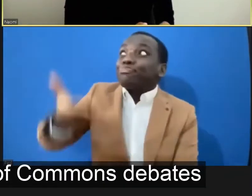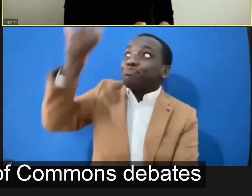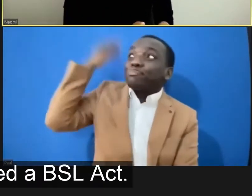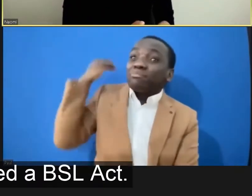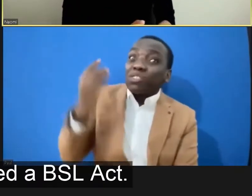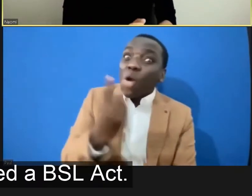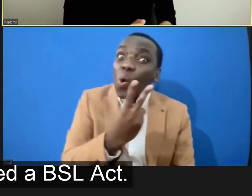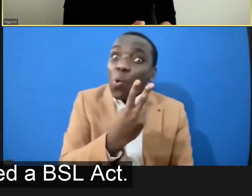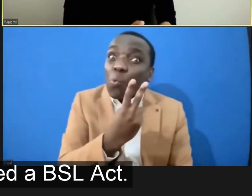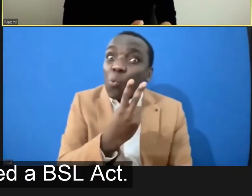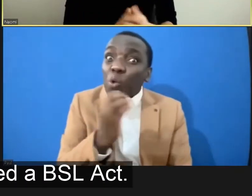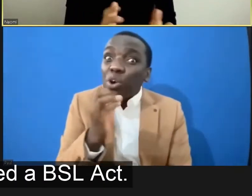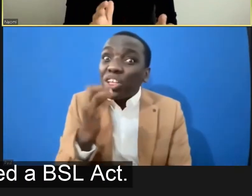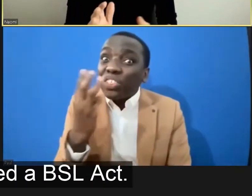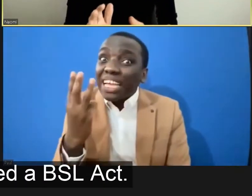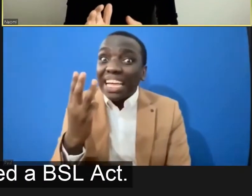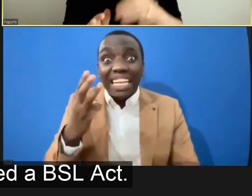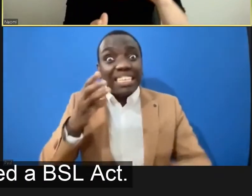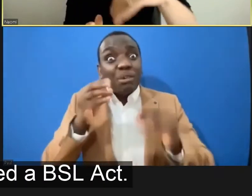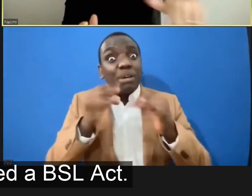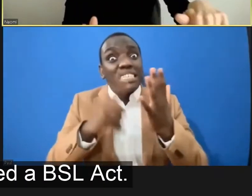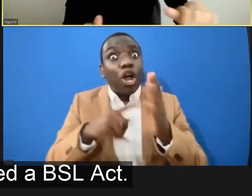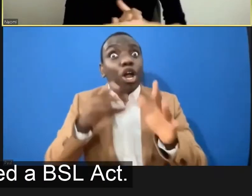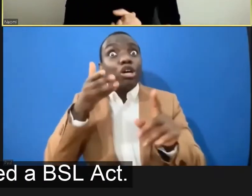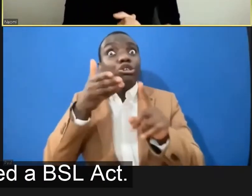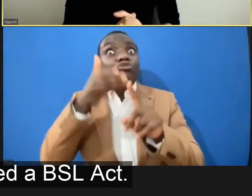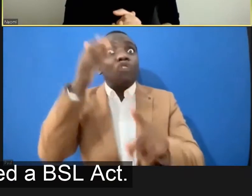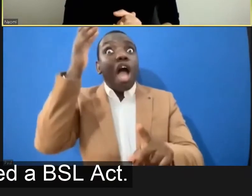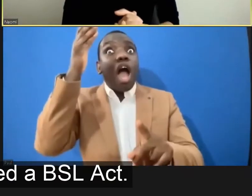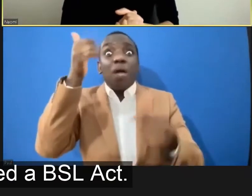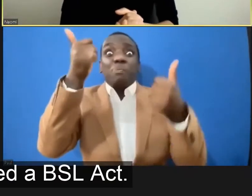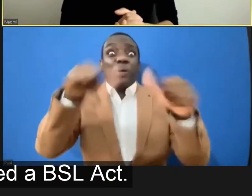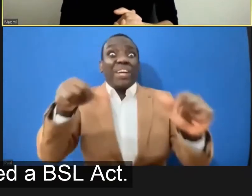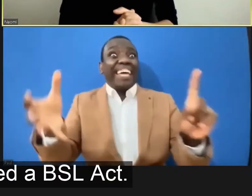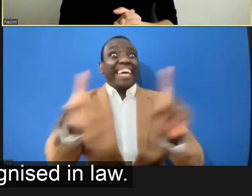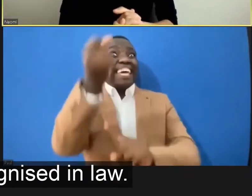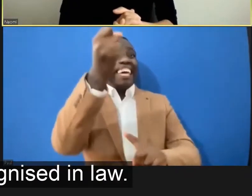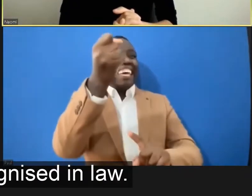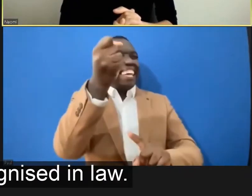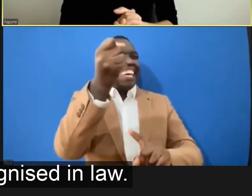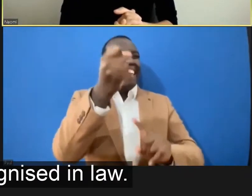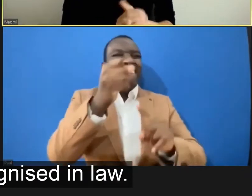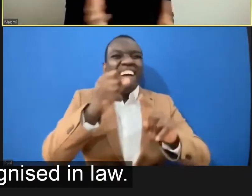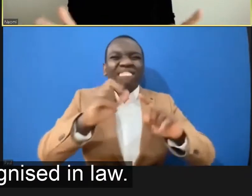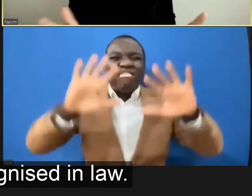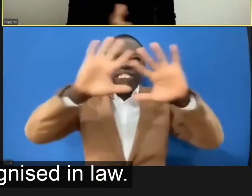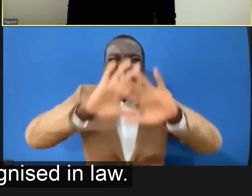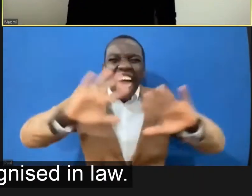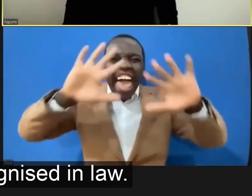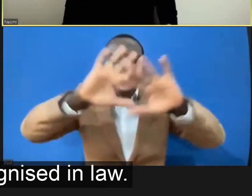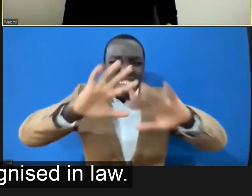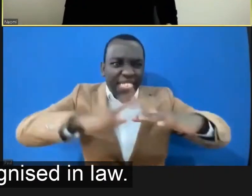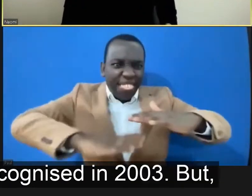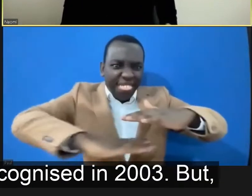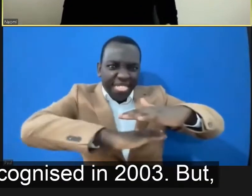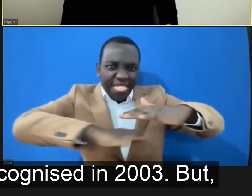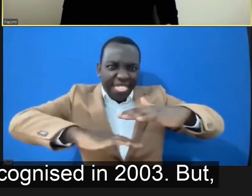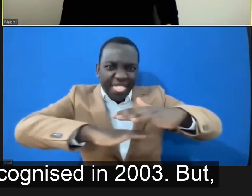debates, and say that we need a BSL Act. I know it's been recognised in